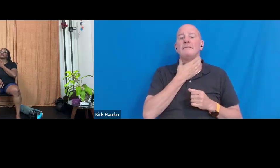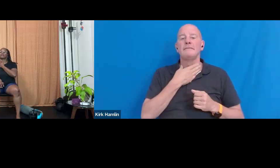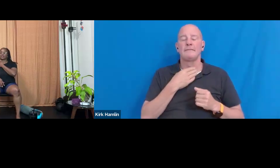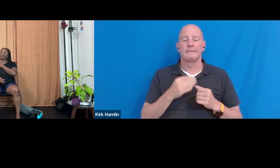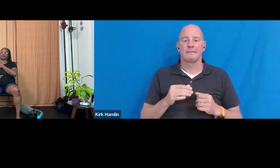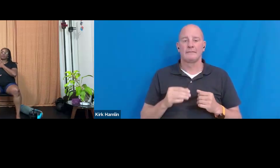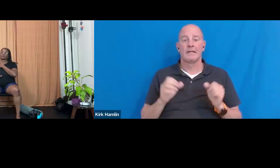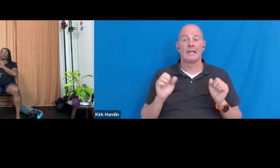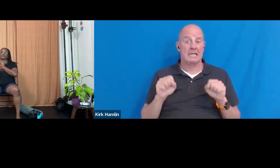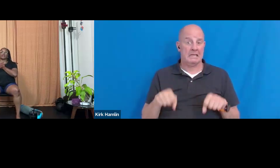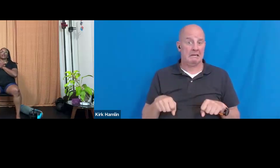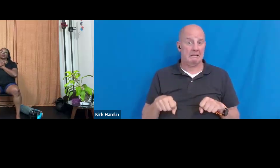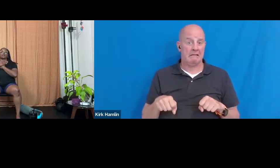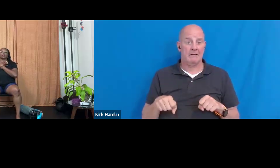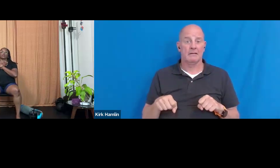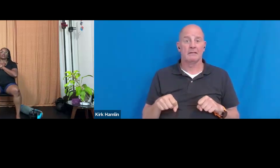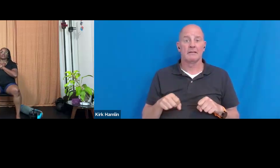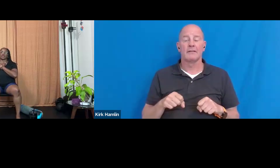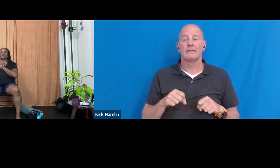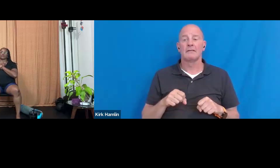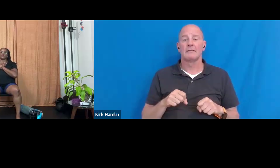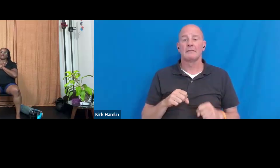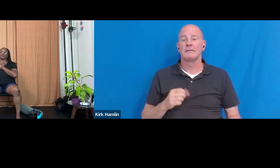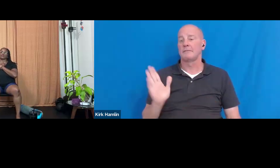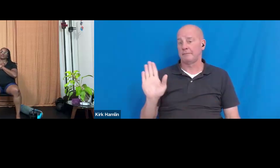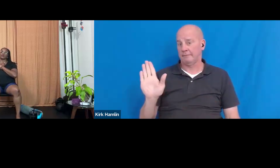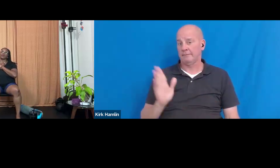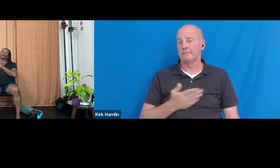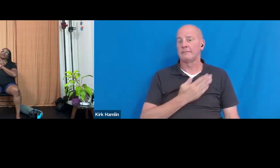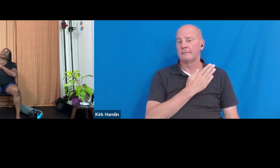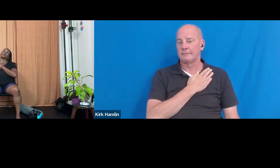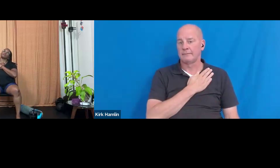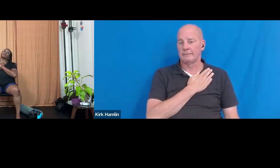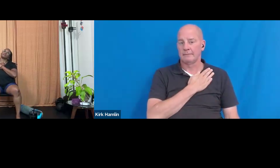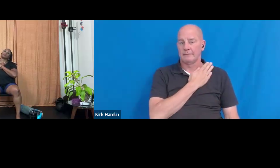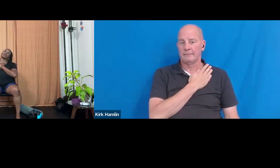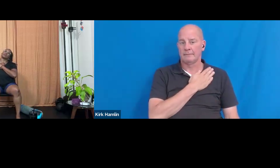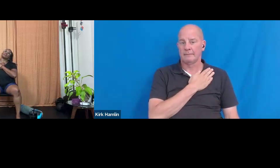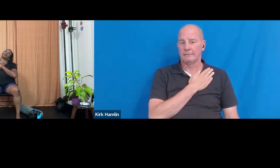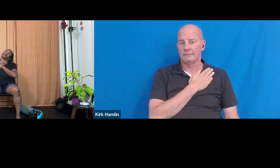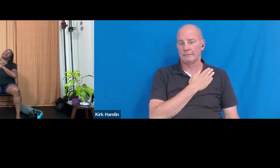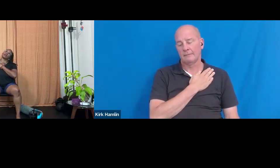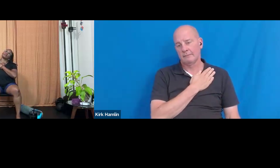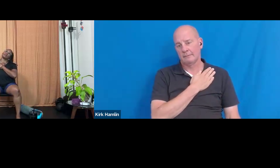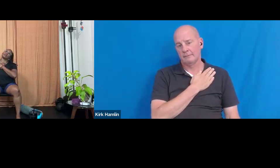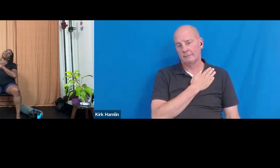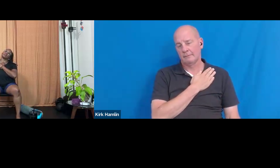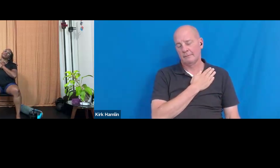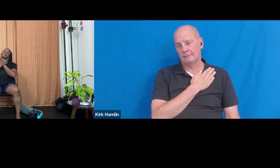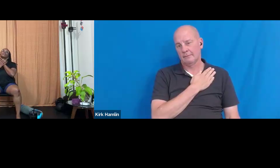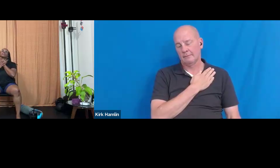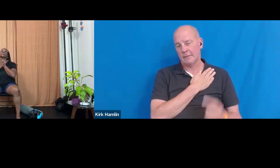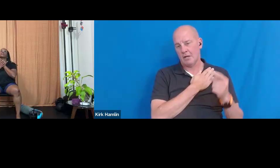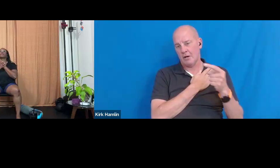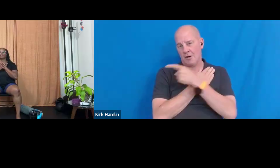if you're able to, place a hand on one side of your clavicle and then lean your head away from it